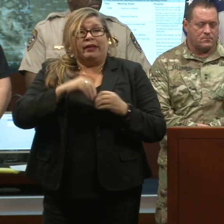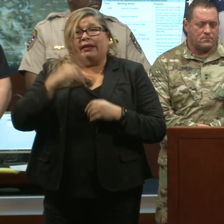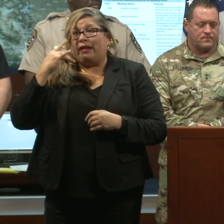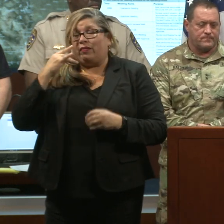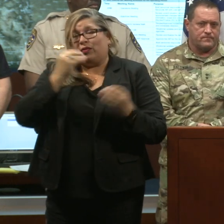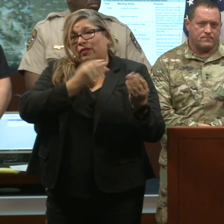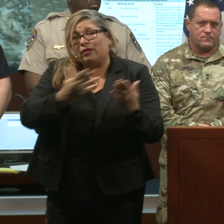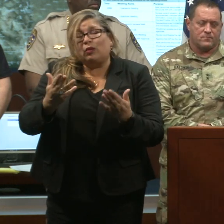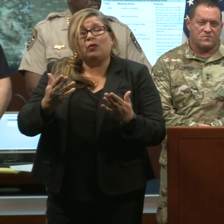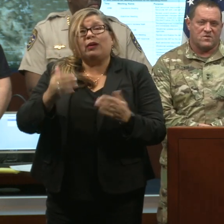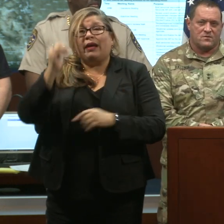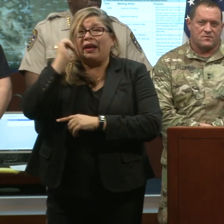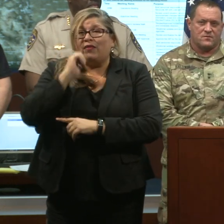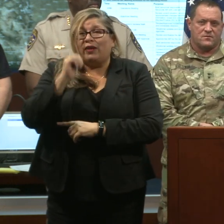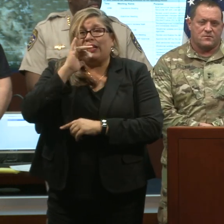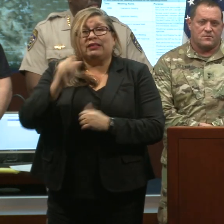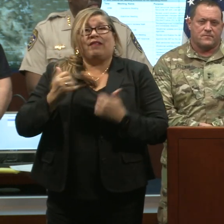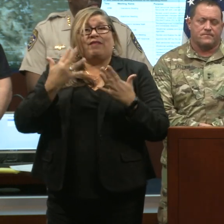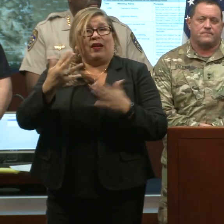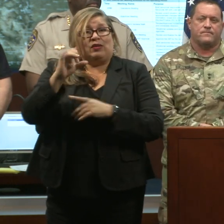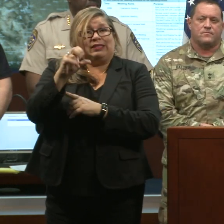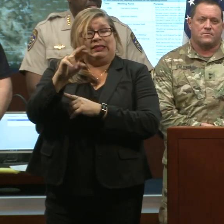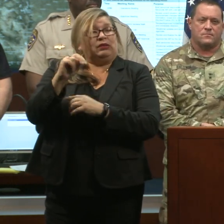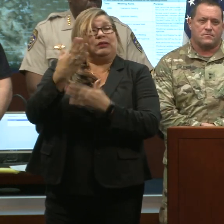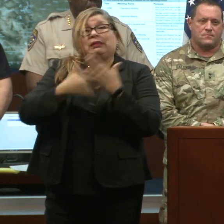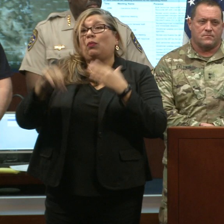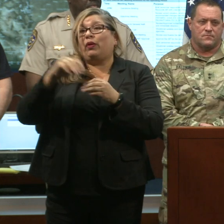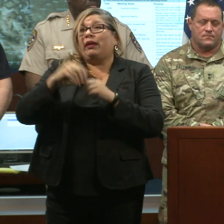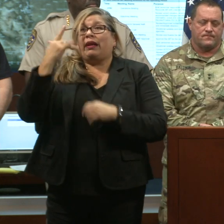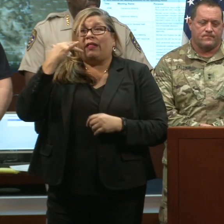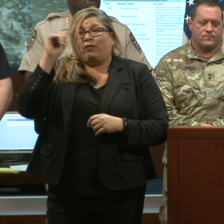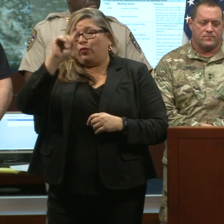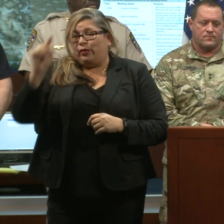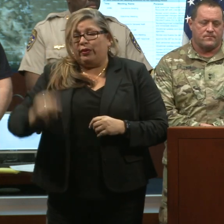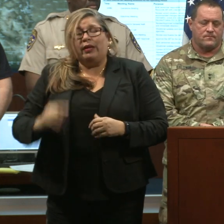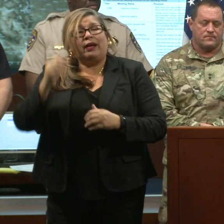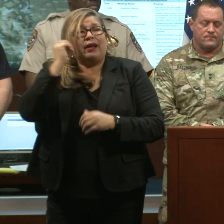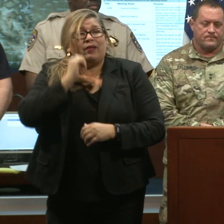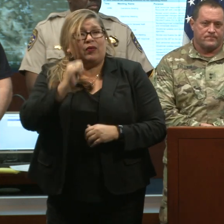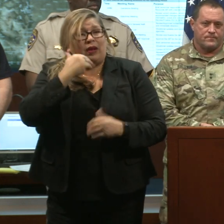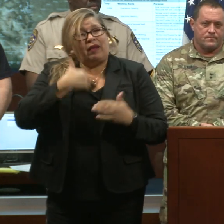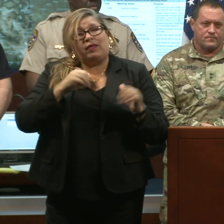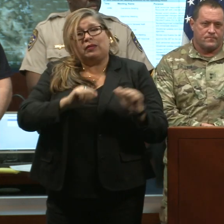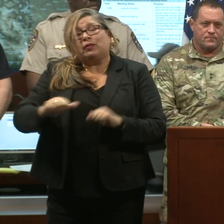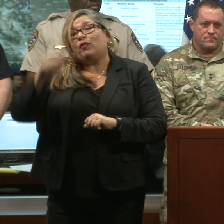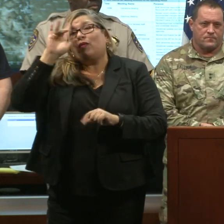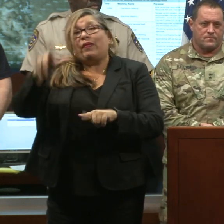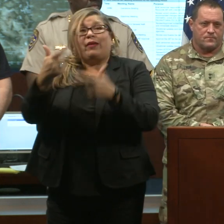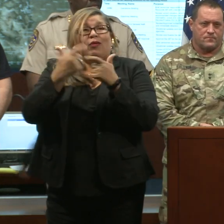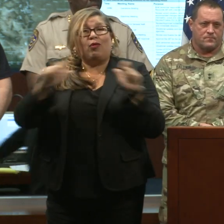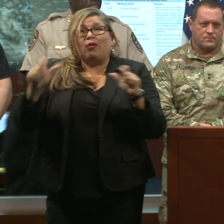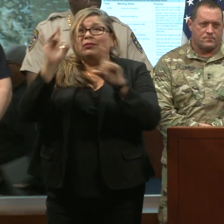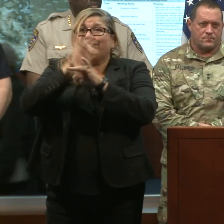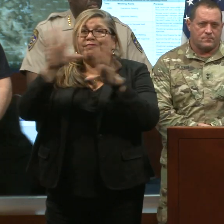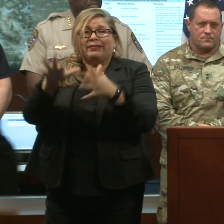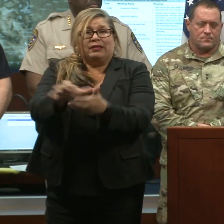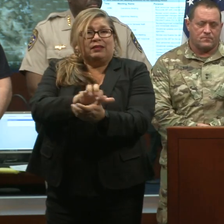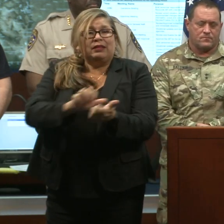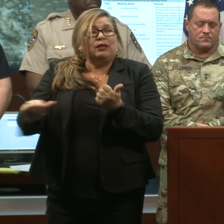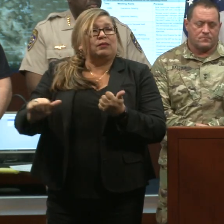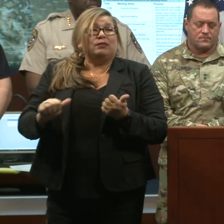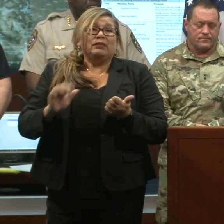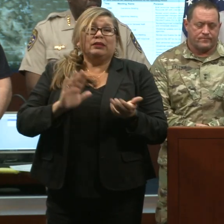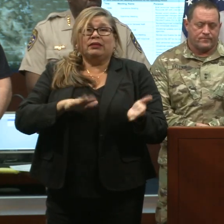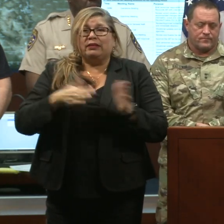California. Every day is fire season somewhere in California. Every day we have the potential for these large, damaging, destructive, and